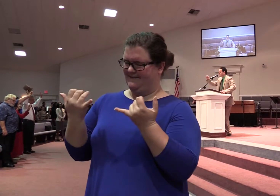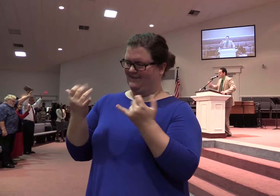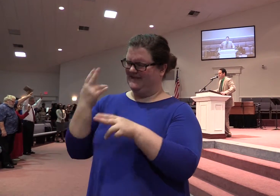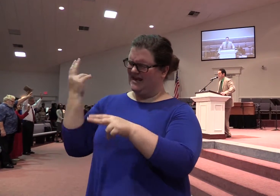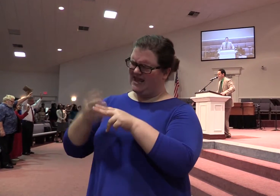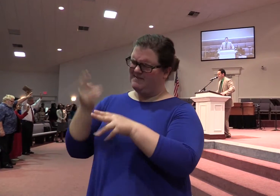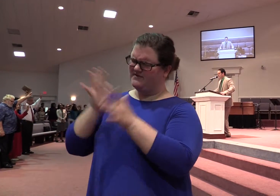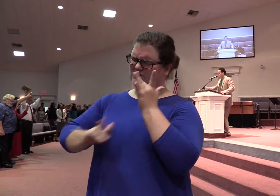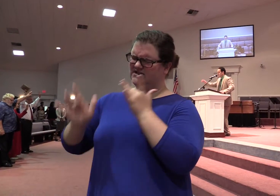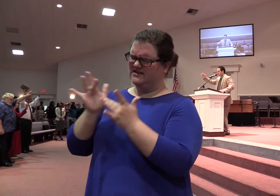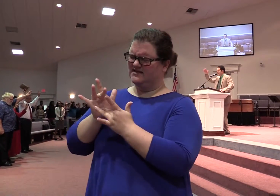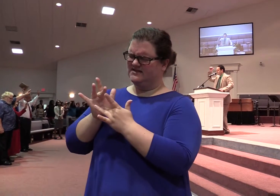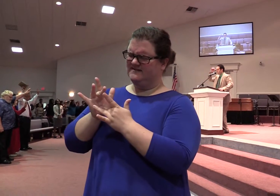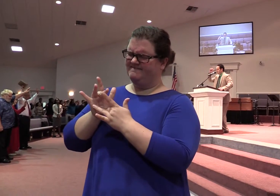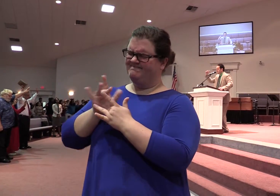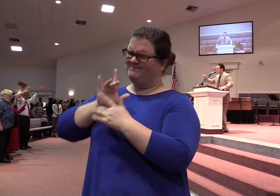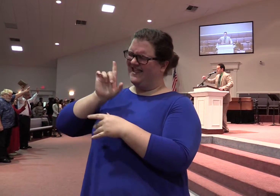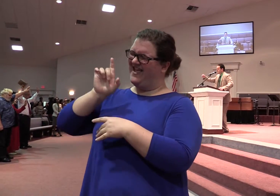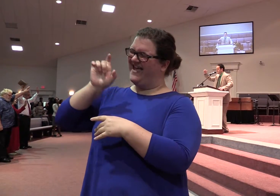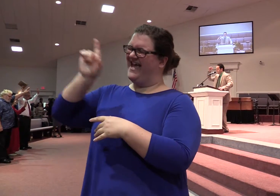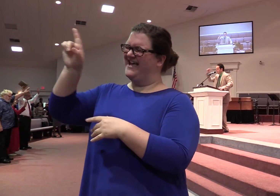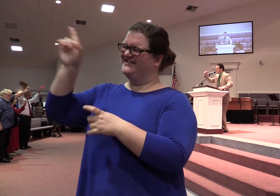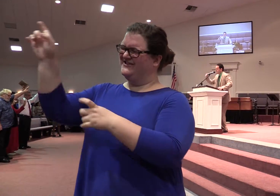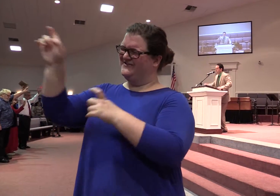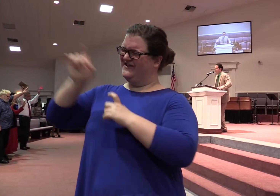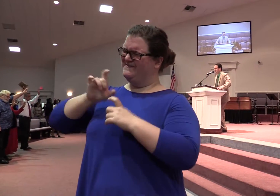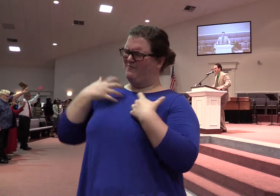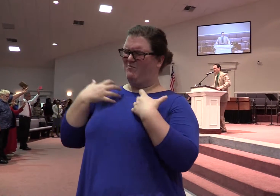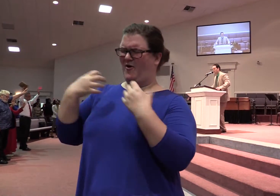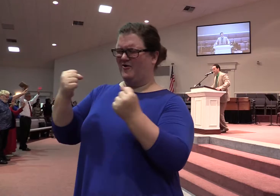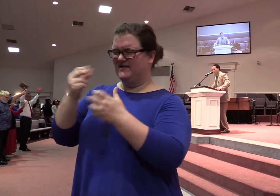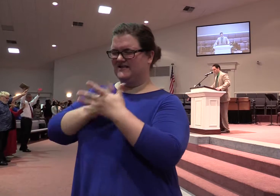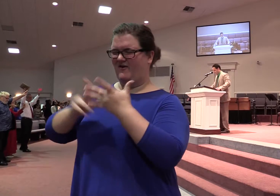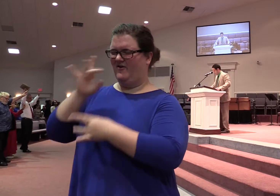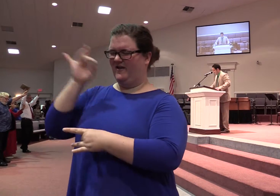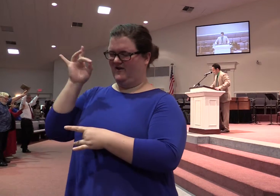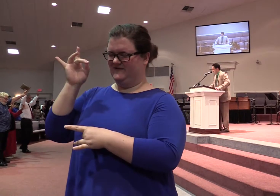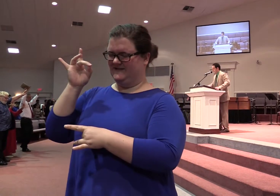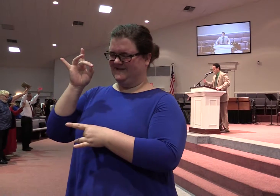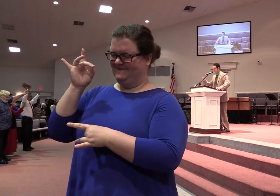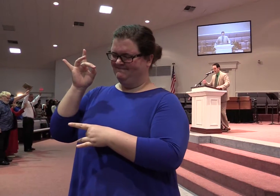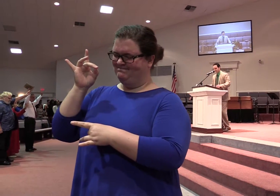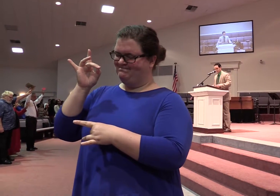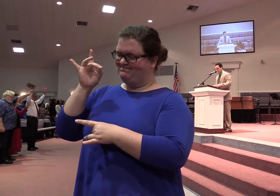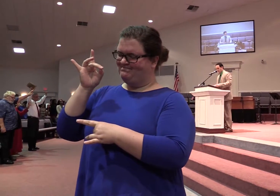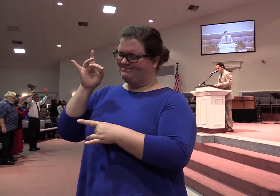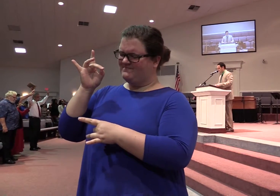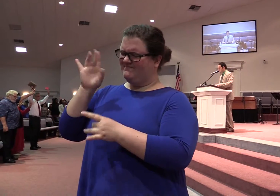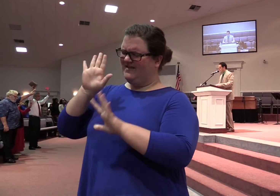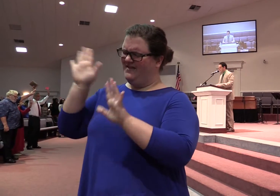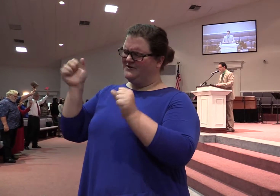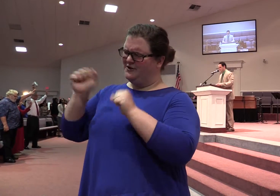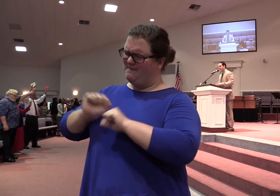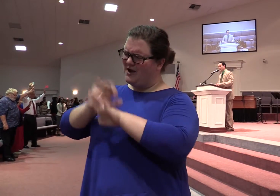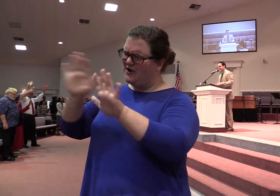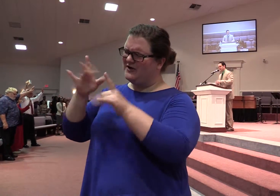name of Jesus. We ask that you grant unto me boldness in the Holy Ghost. And let signs and wonders be